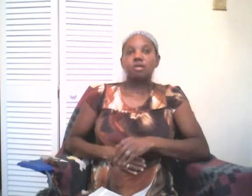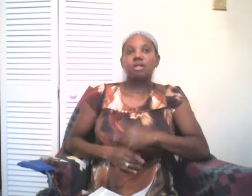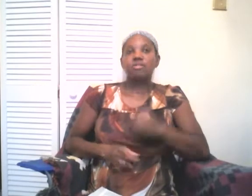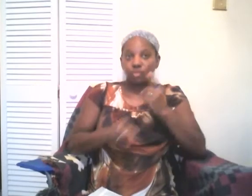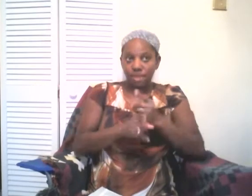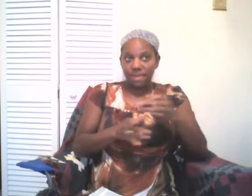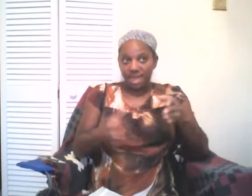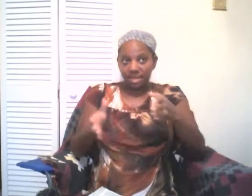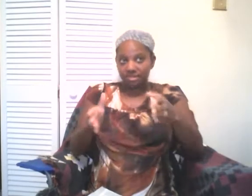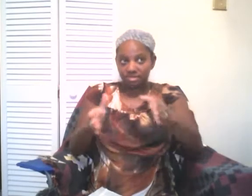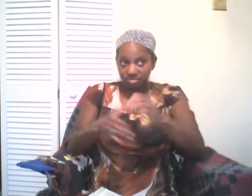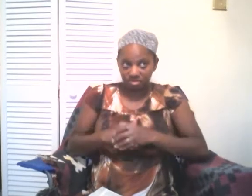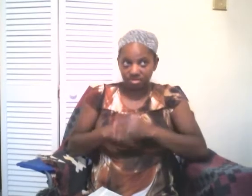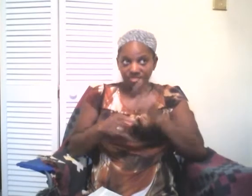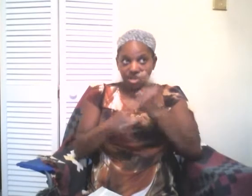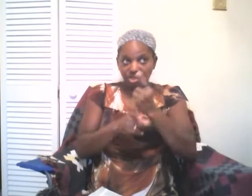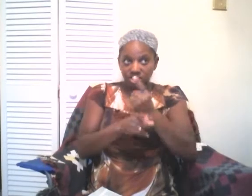in the right path of righteousness.